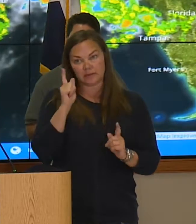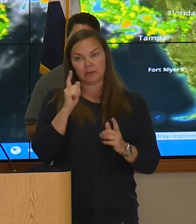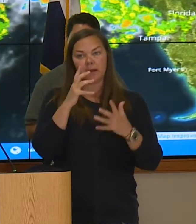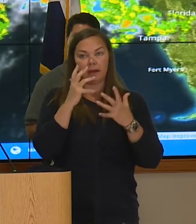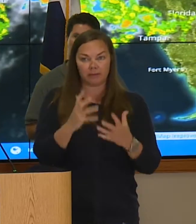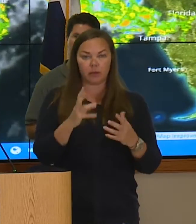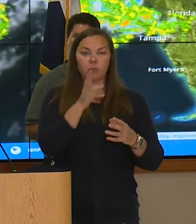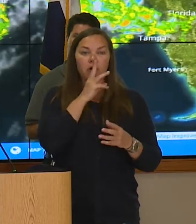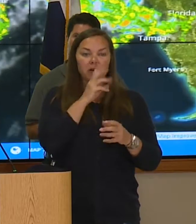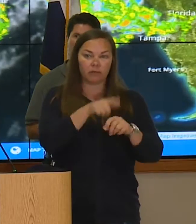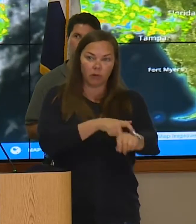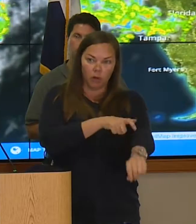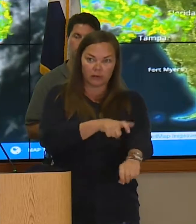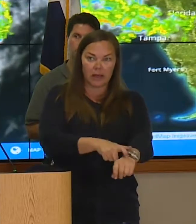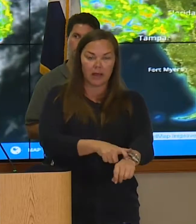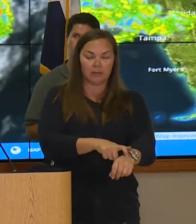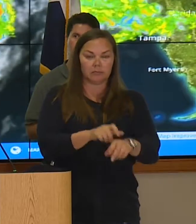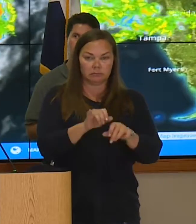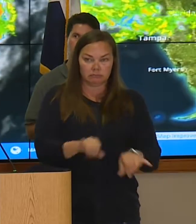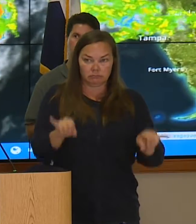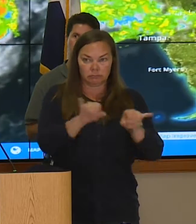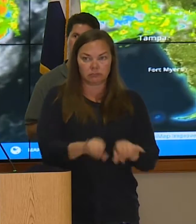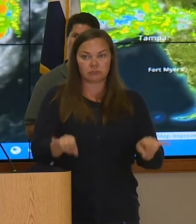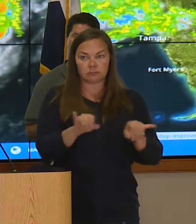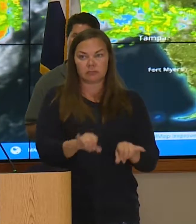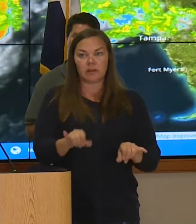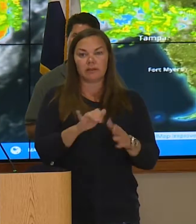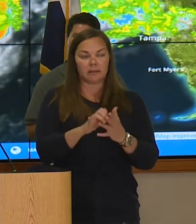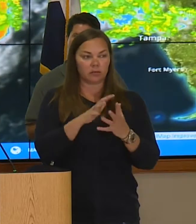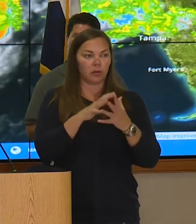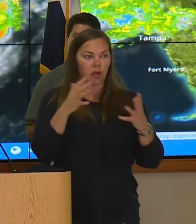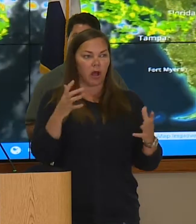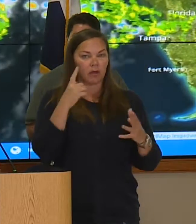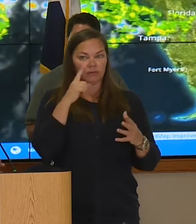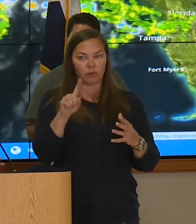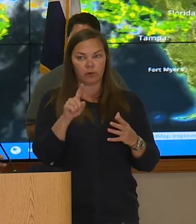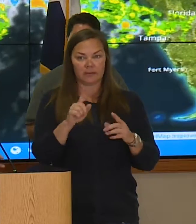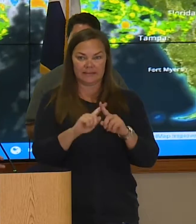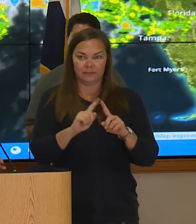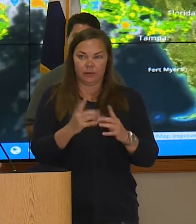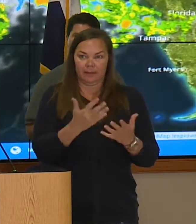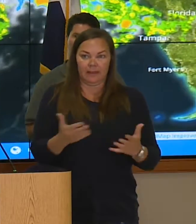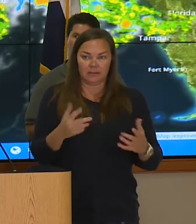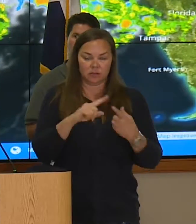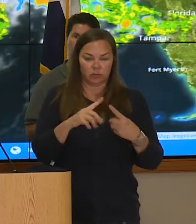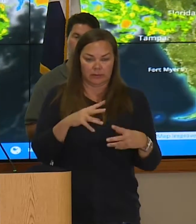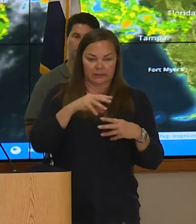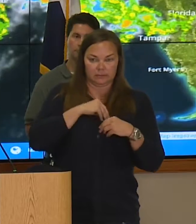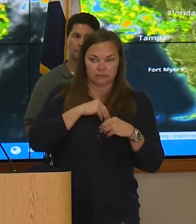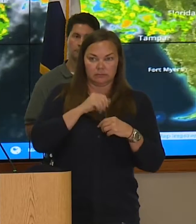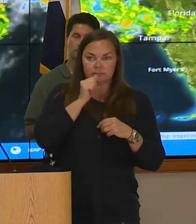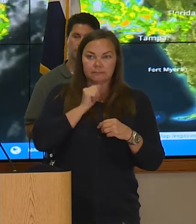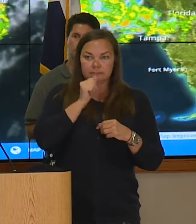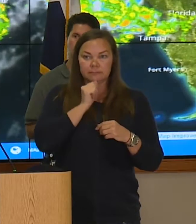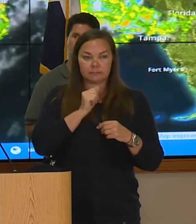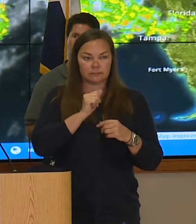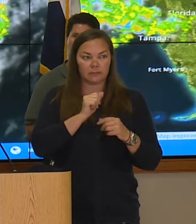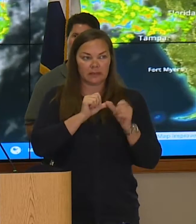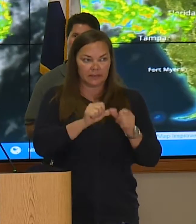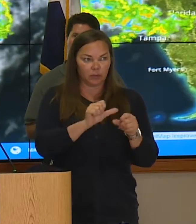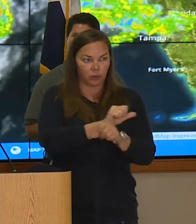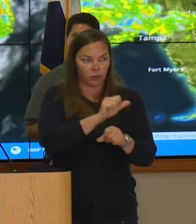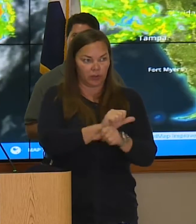this amount of water for this amount of time, that's a lot for the structures to take. It's